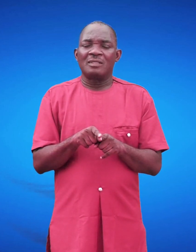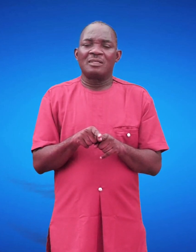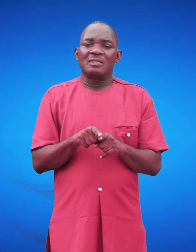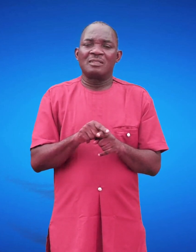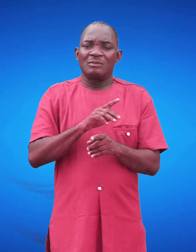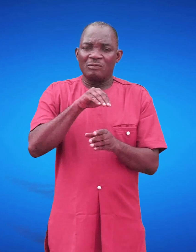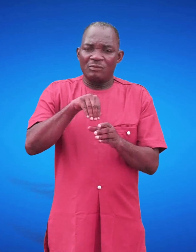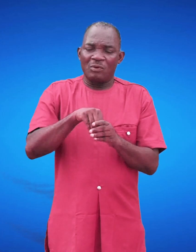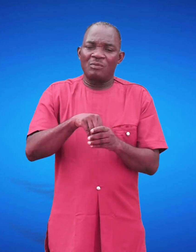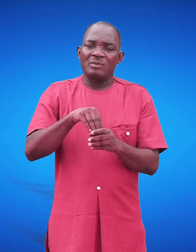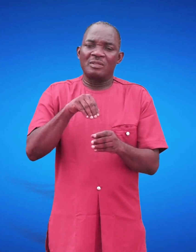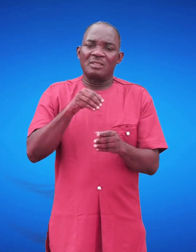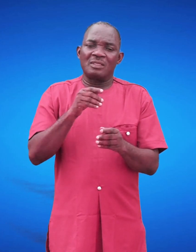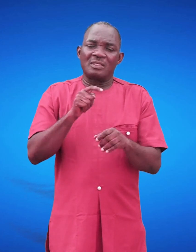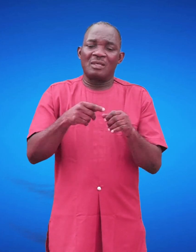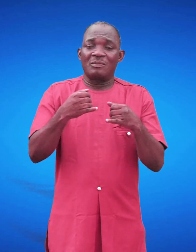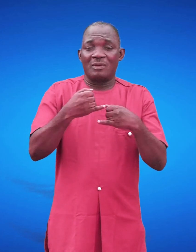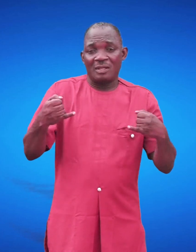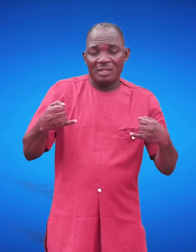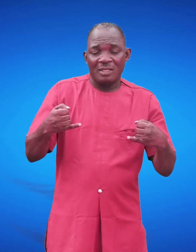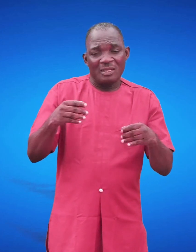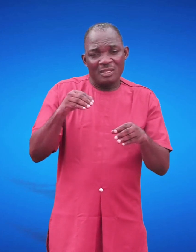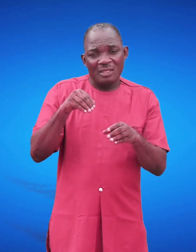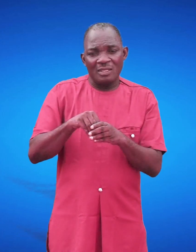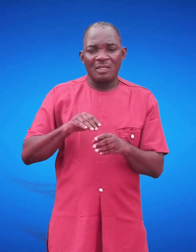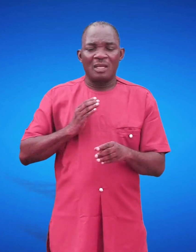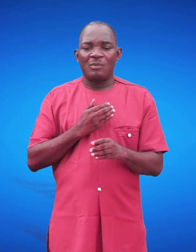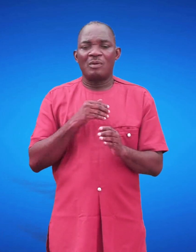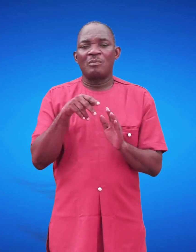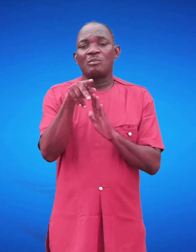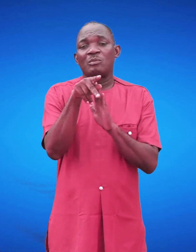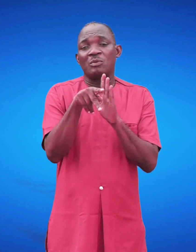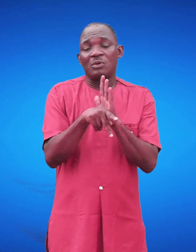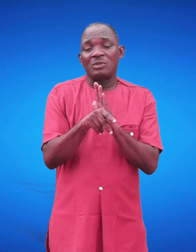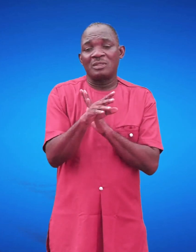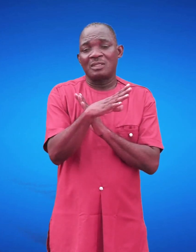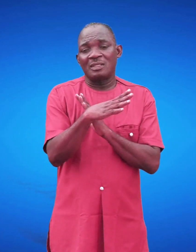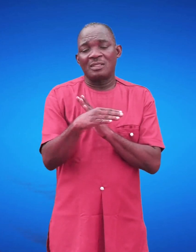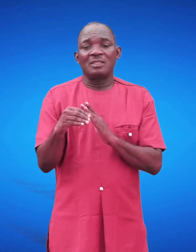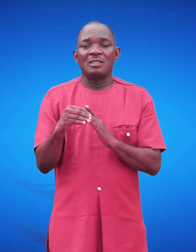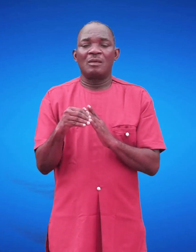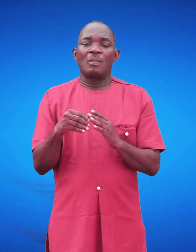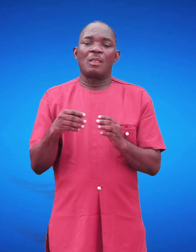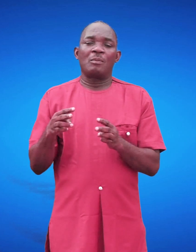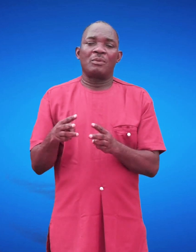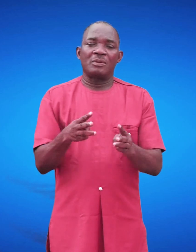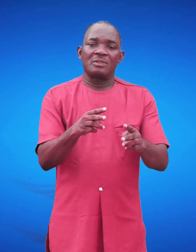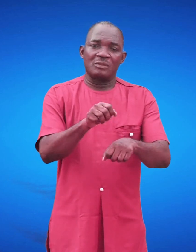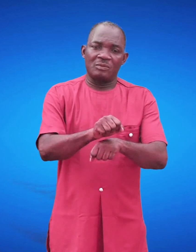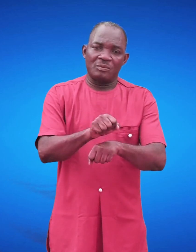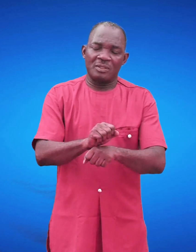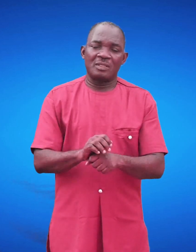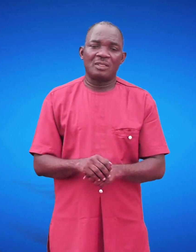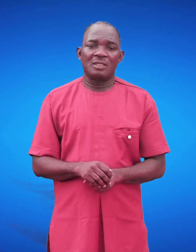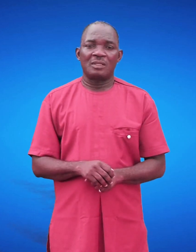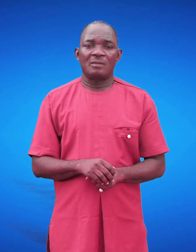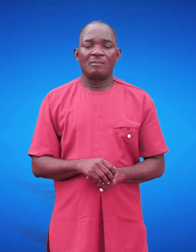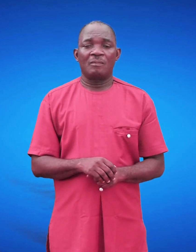stipulated timeframes in our policies and procedures. This